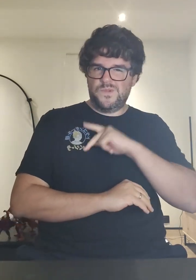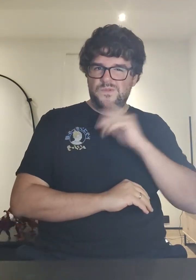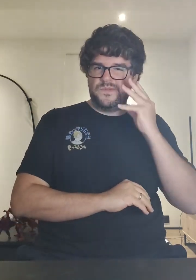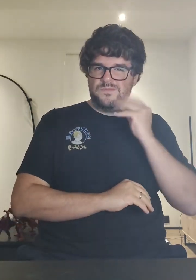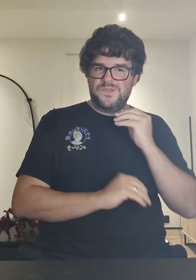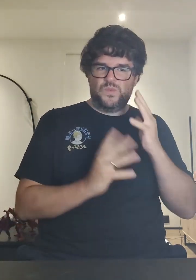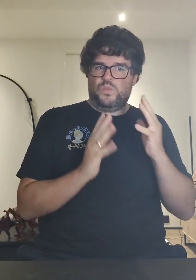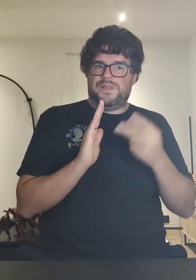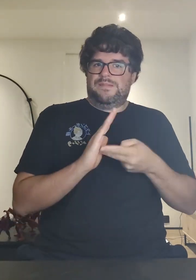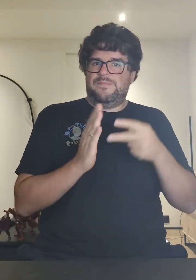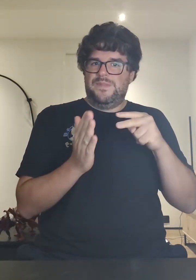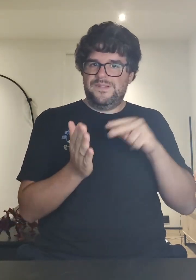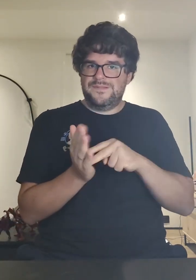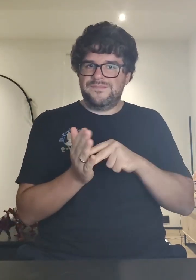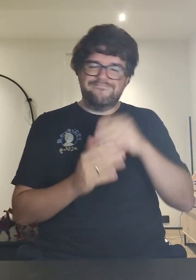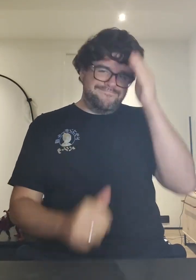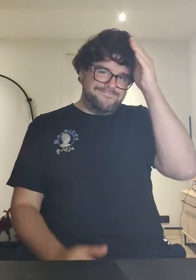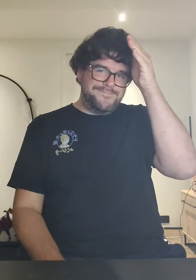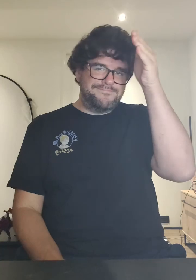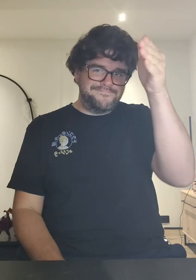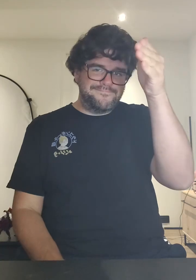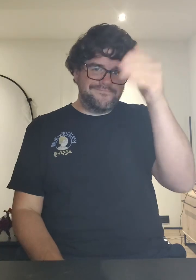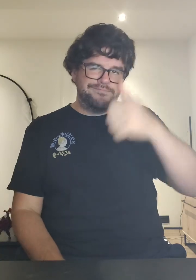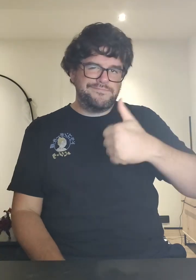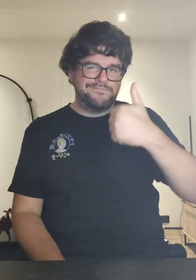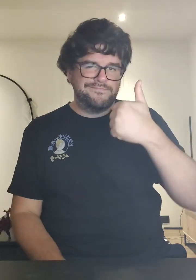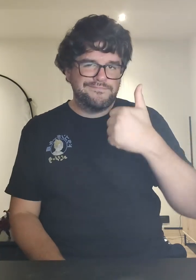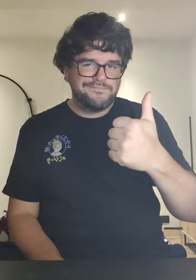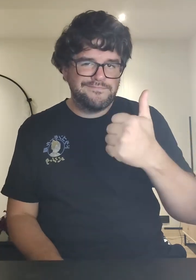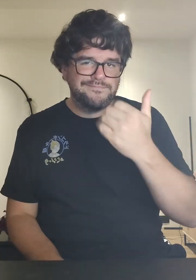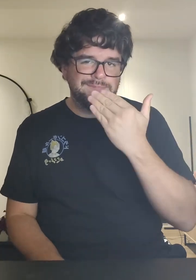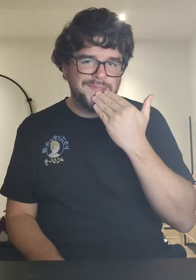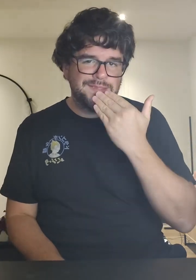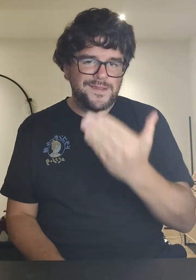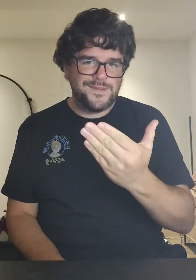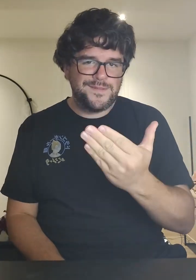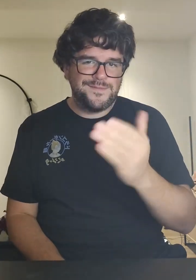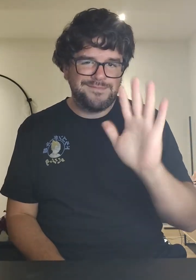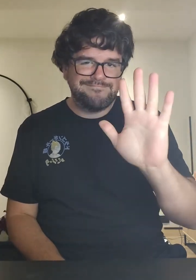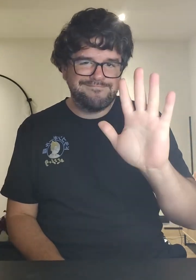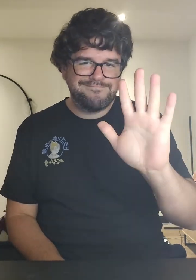love to explain more about my personal experience being a CODA in the future. Thank you.